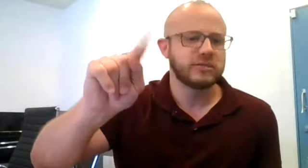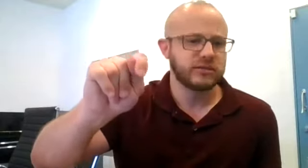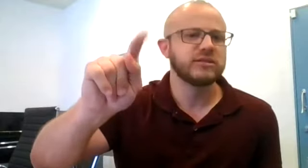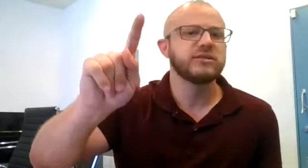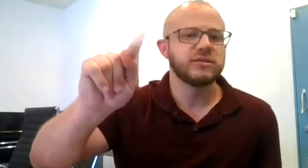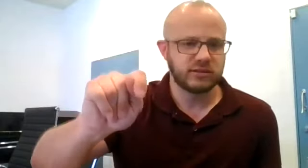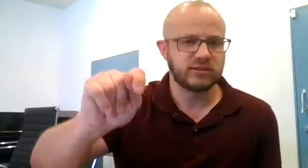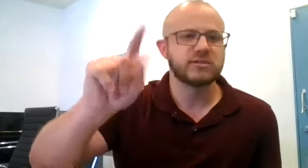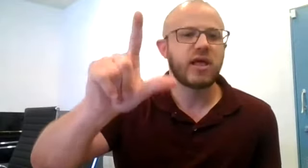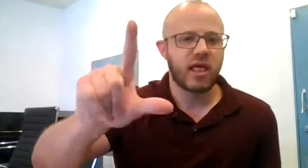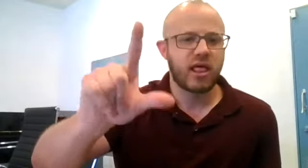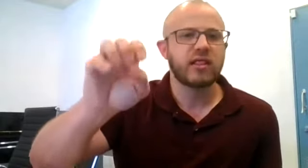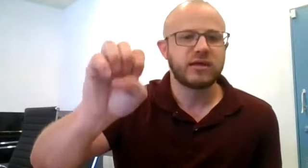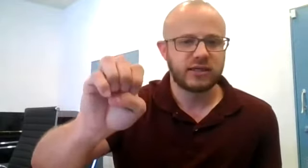moving. T-T.